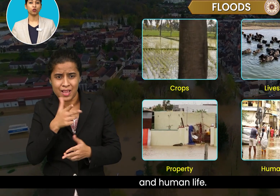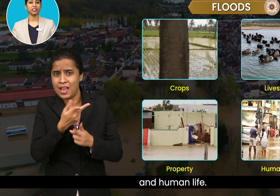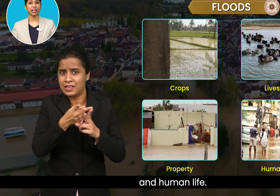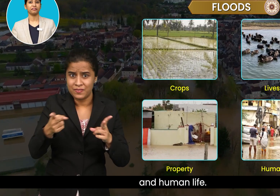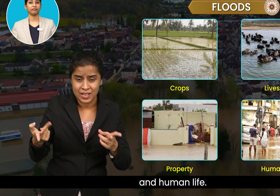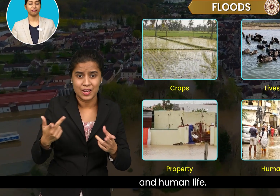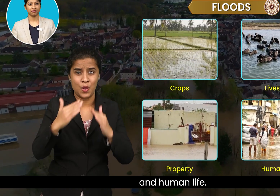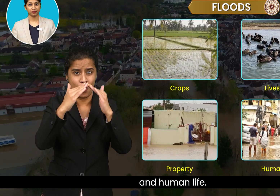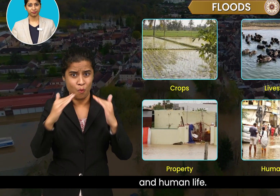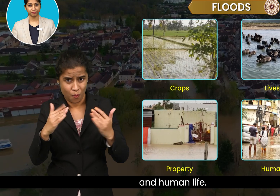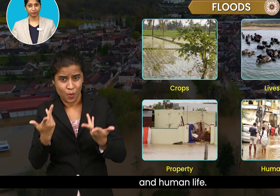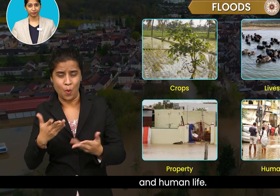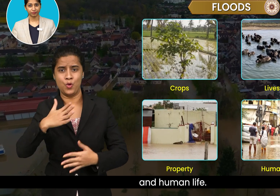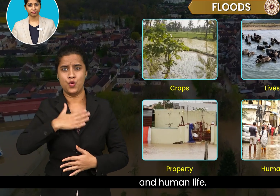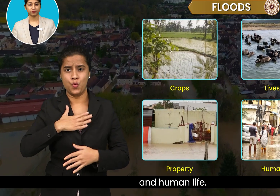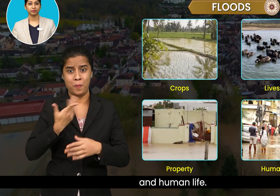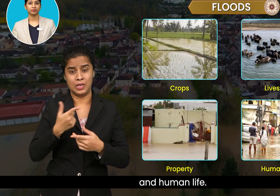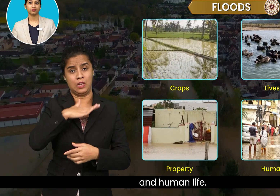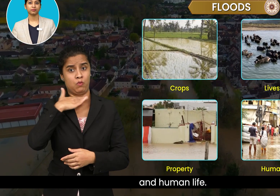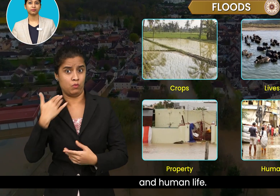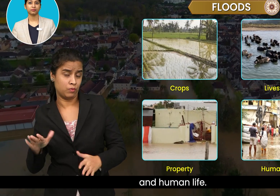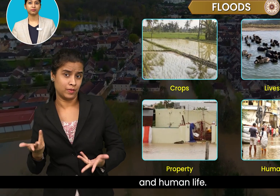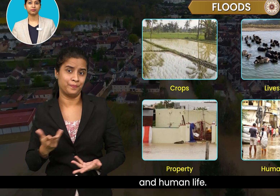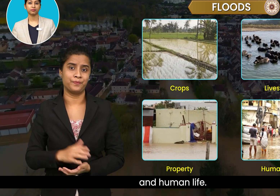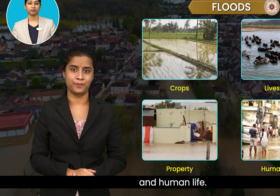and human life.